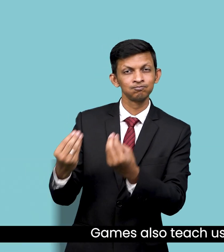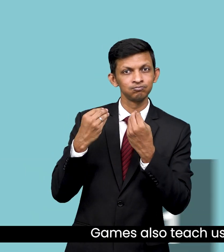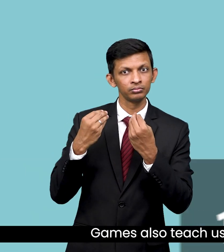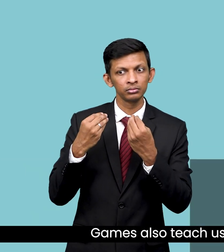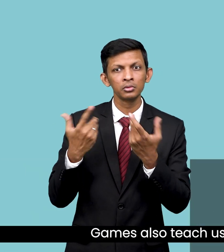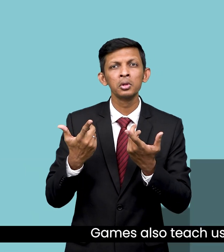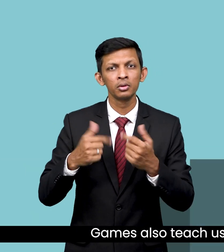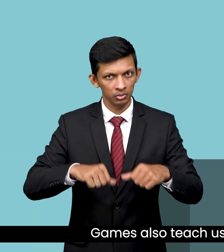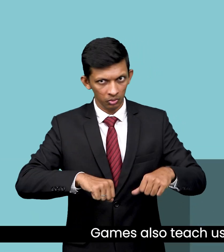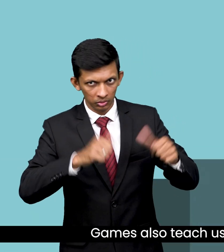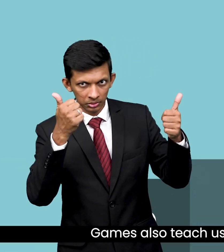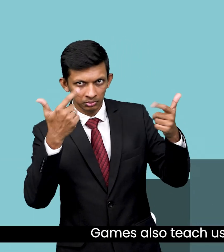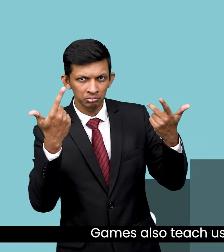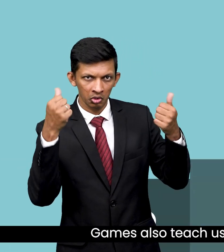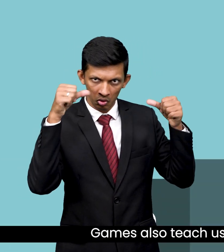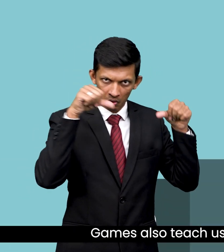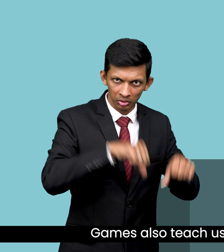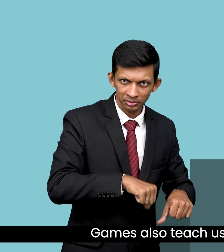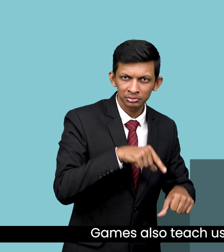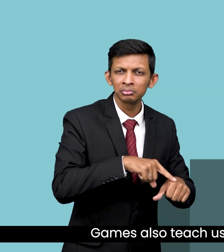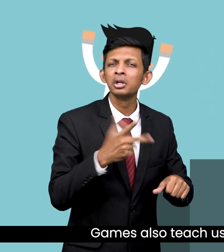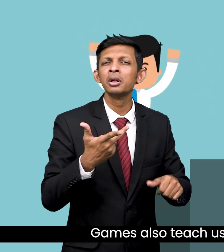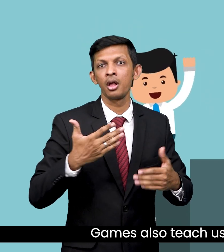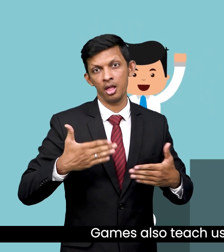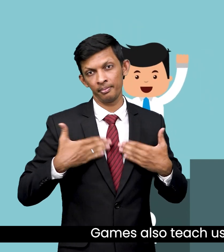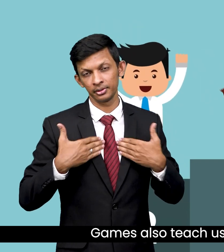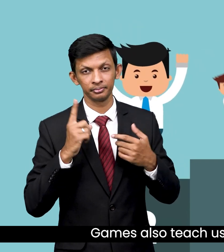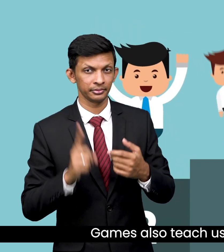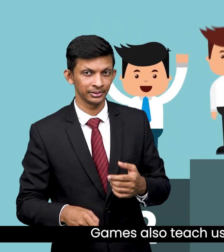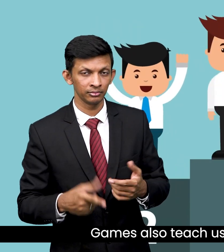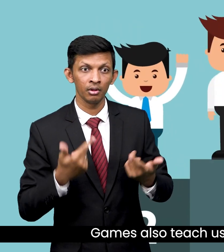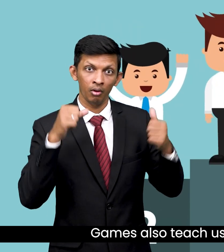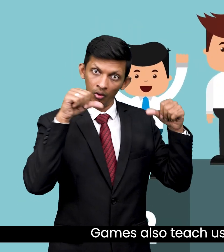Games also teach us to win and lose happily.